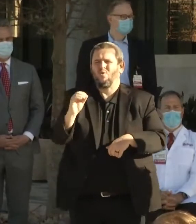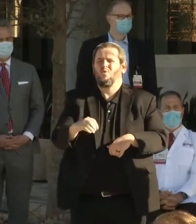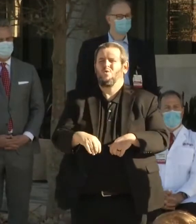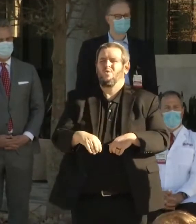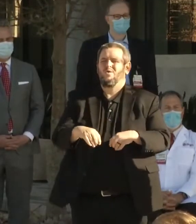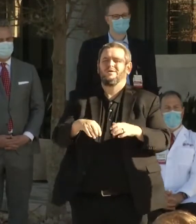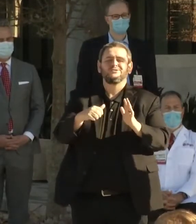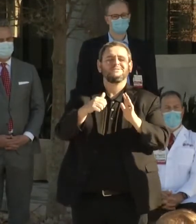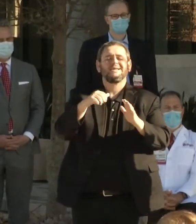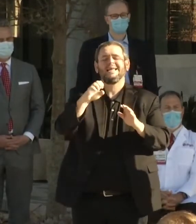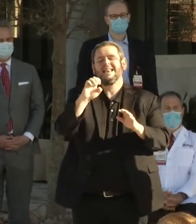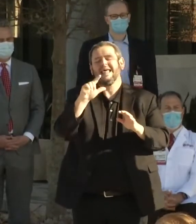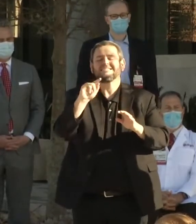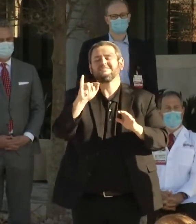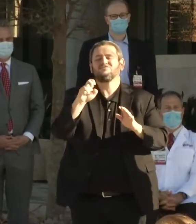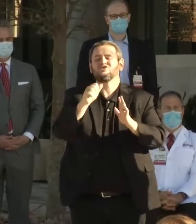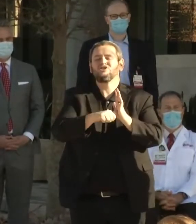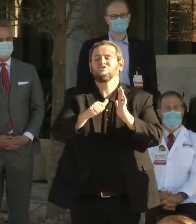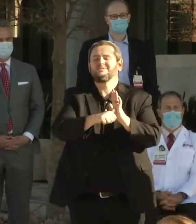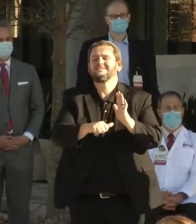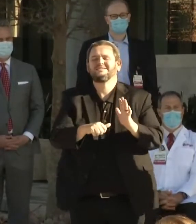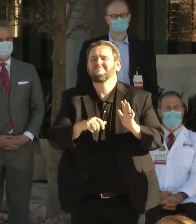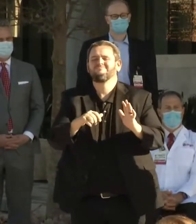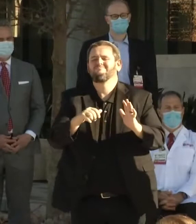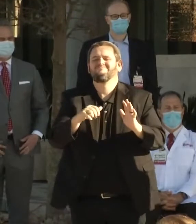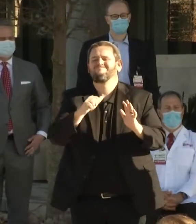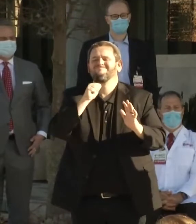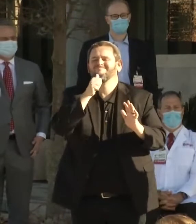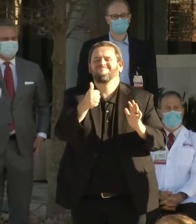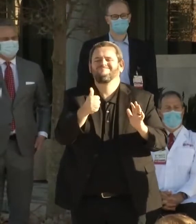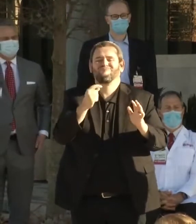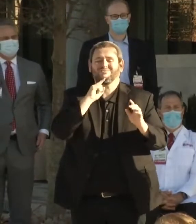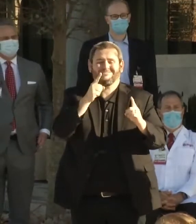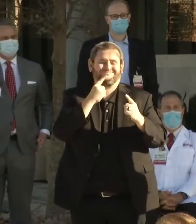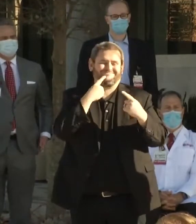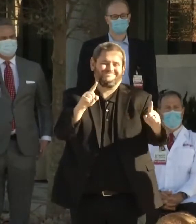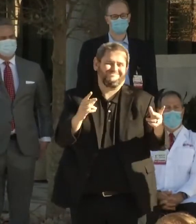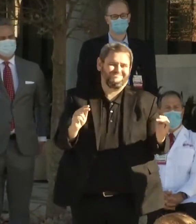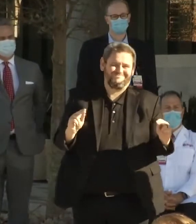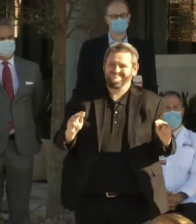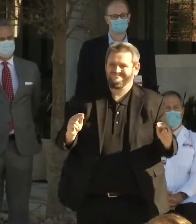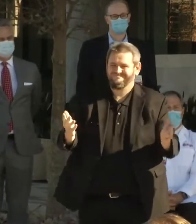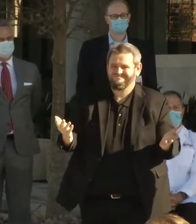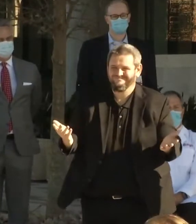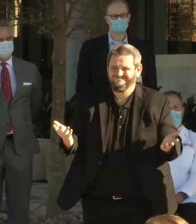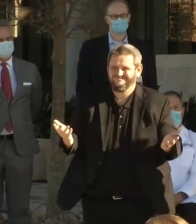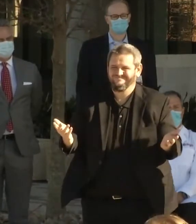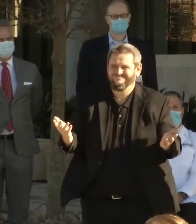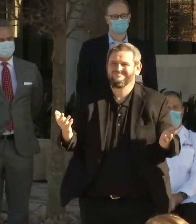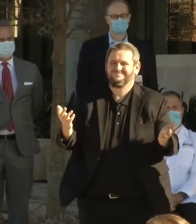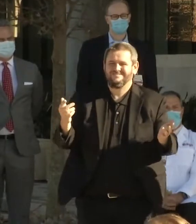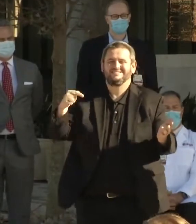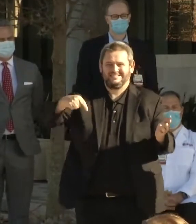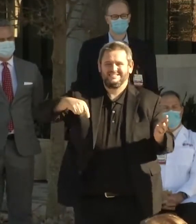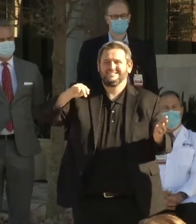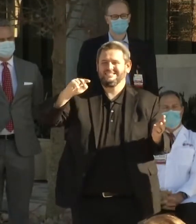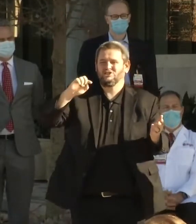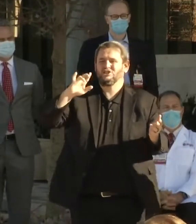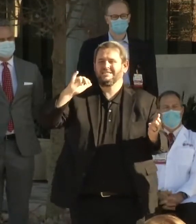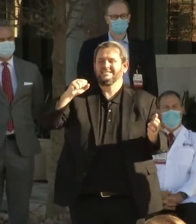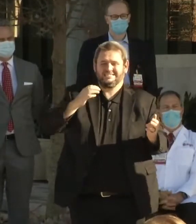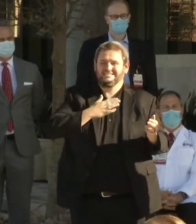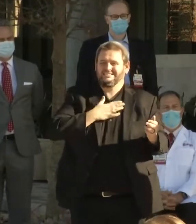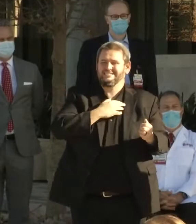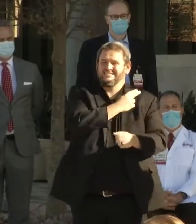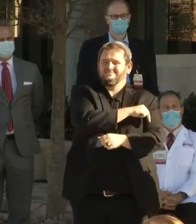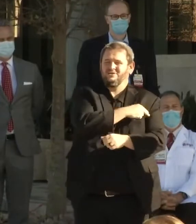that you're trying to squeeze. So we at Integris Health look at all of our procedures, and we have actually tried